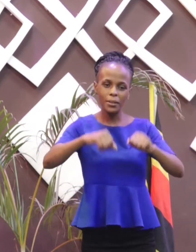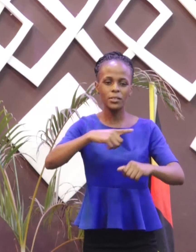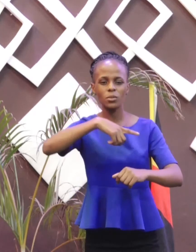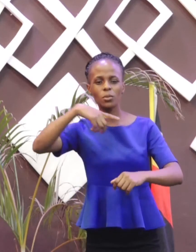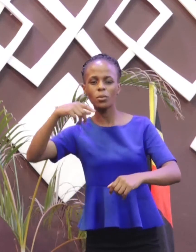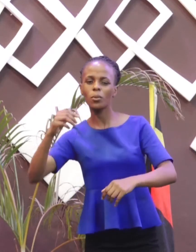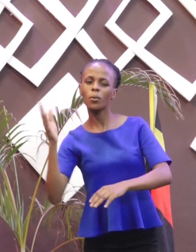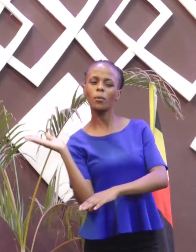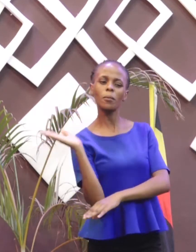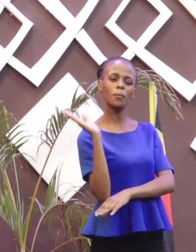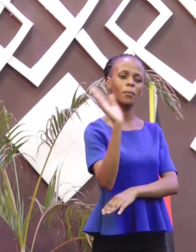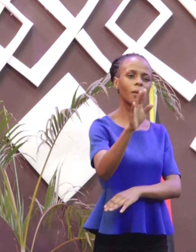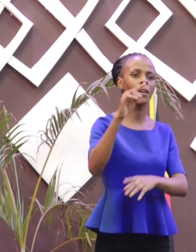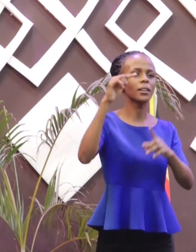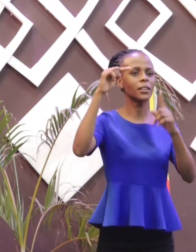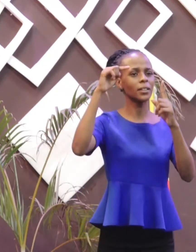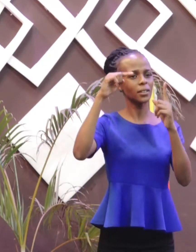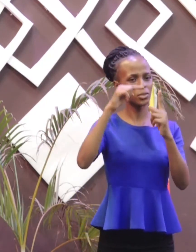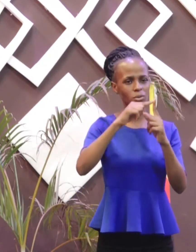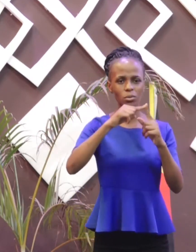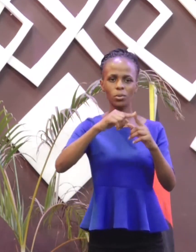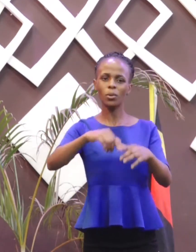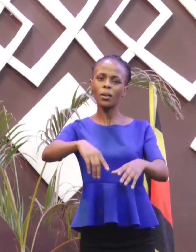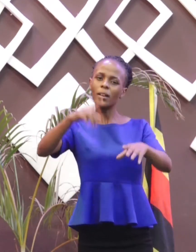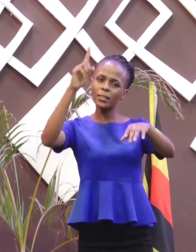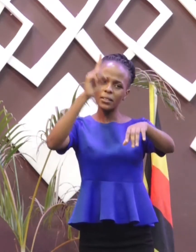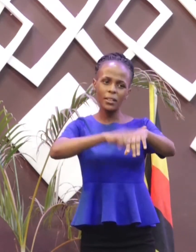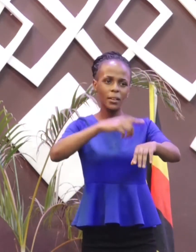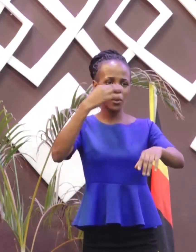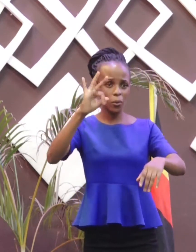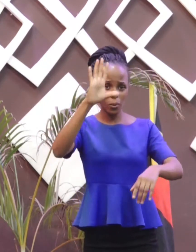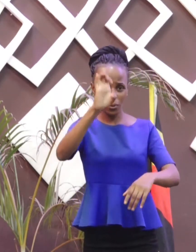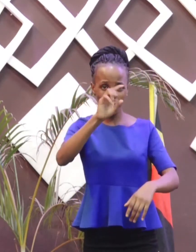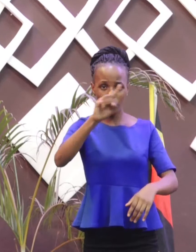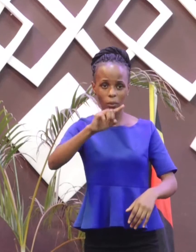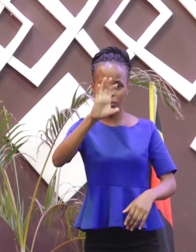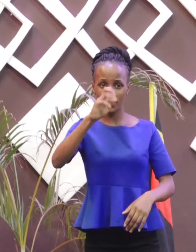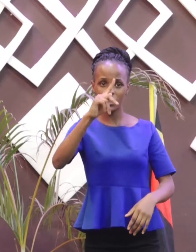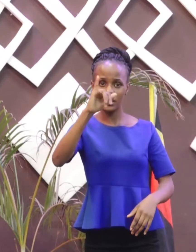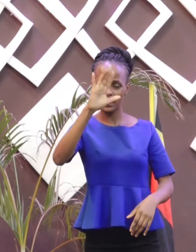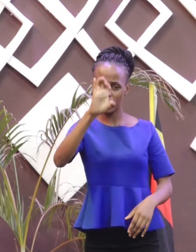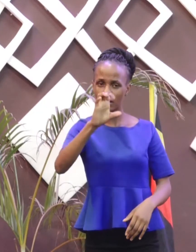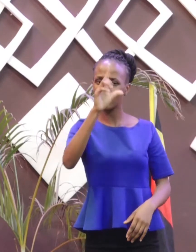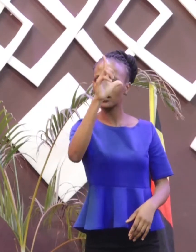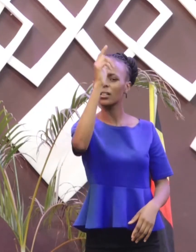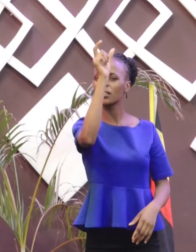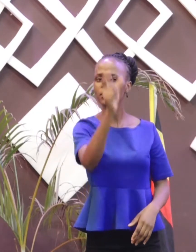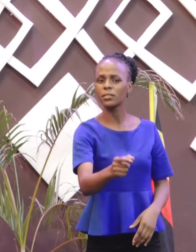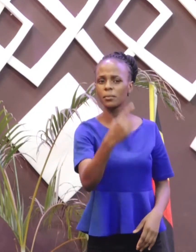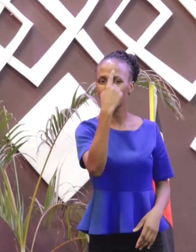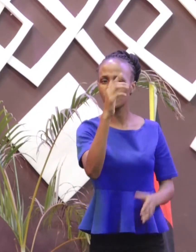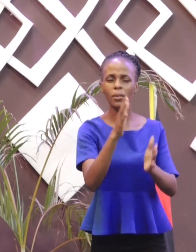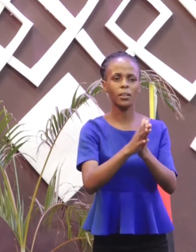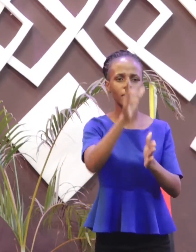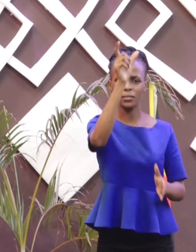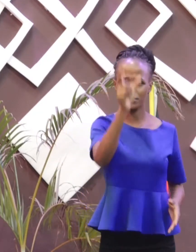the realms of Ezekiel chapter 1 and chapter 2. Actually chapter 2 and chapter 3. Tulino kudayo ko mweze